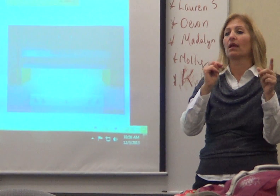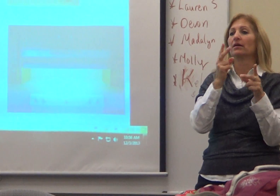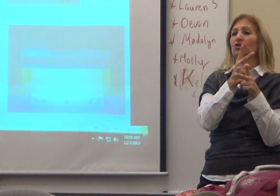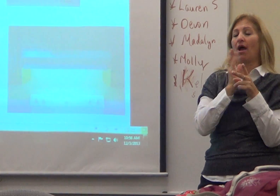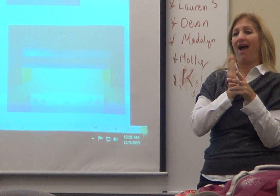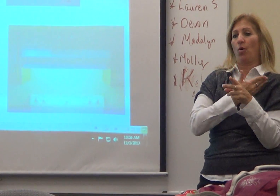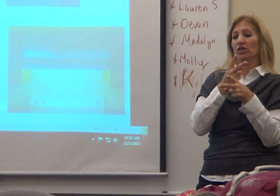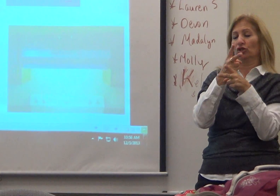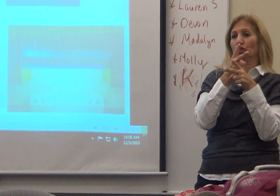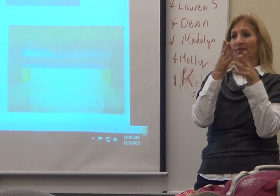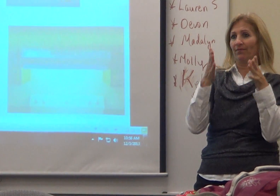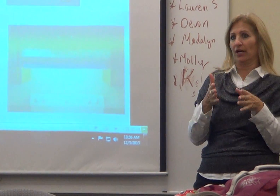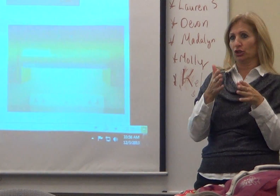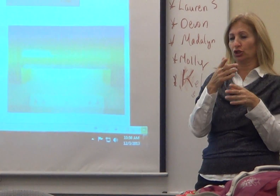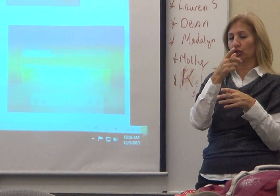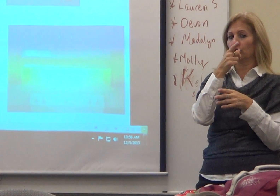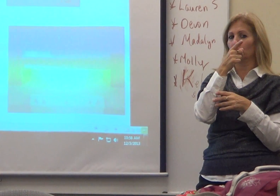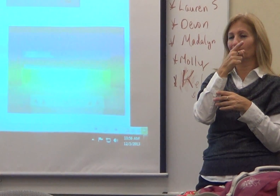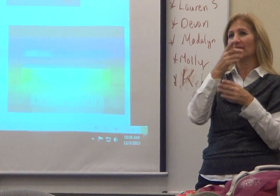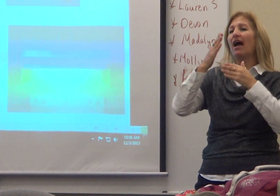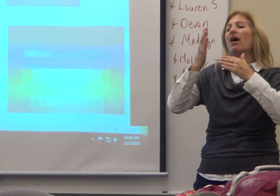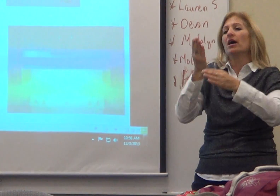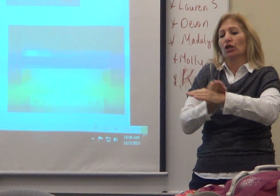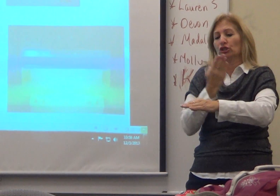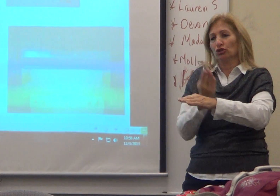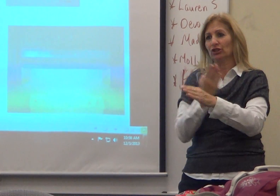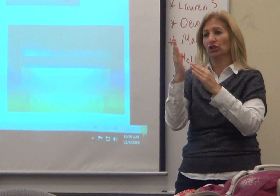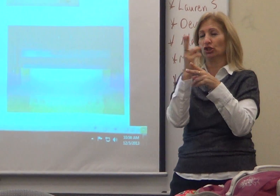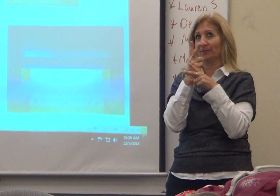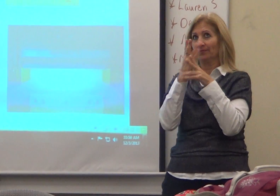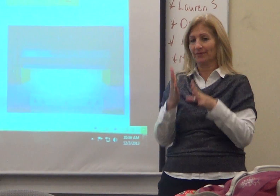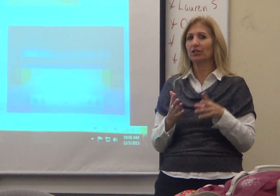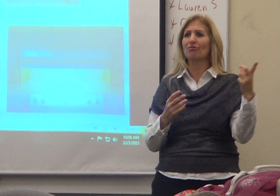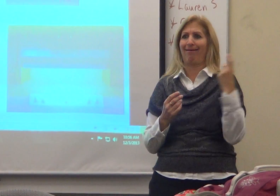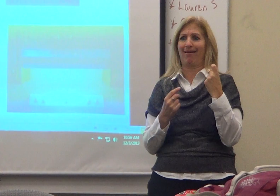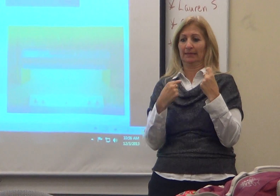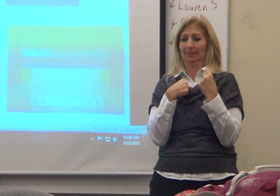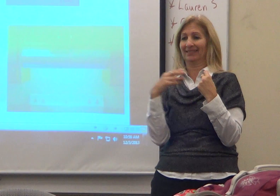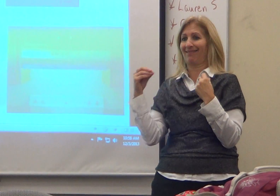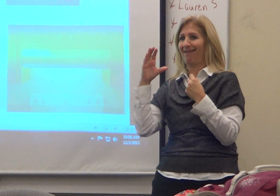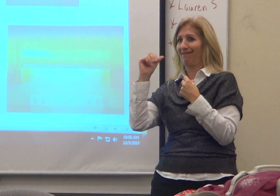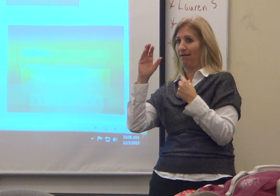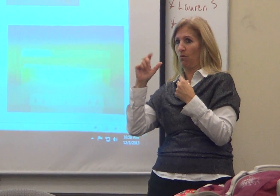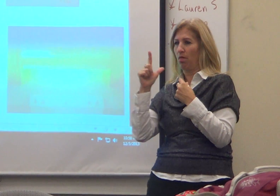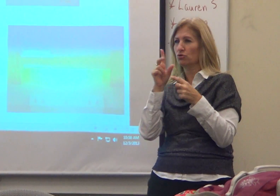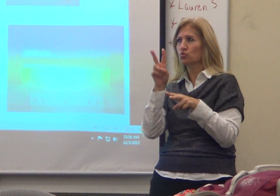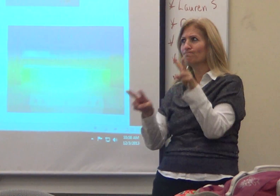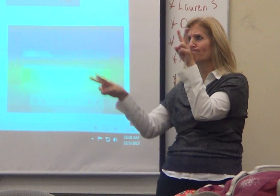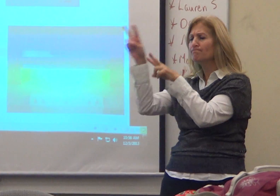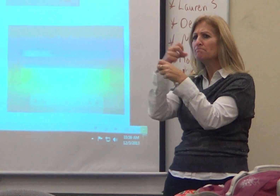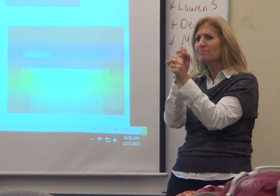So really, before people moved in, there was a lot of renovating that had to be done.